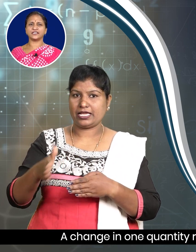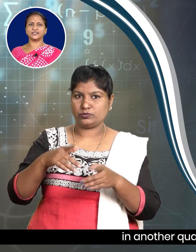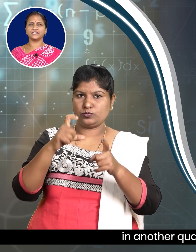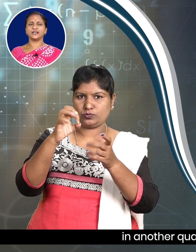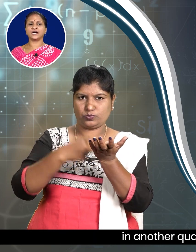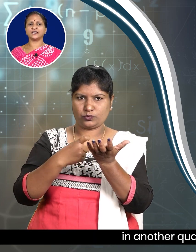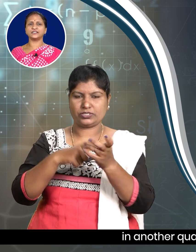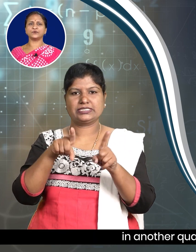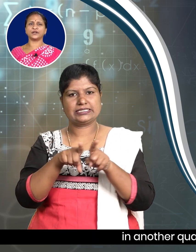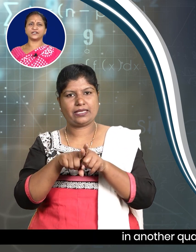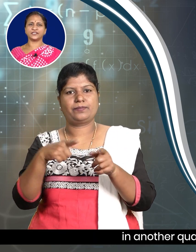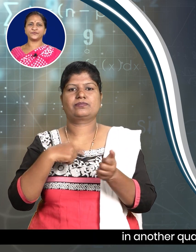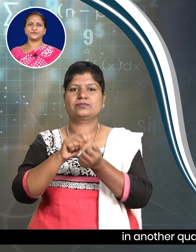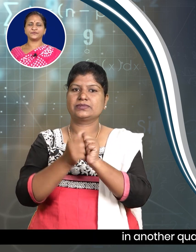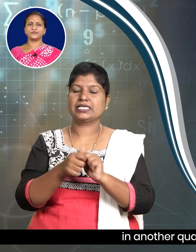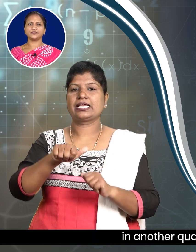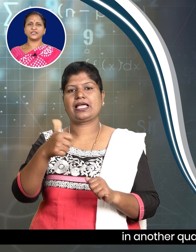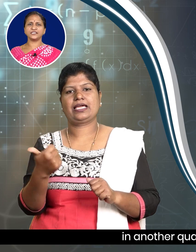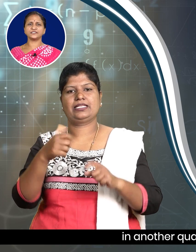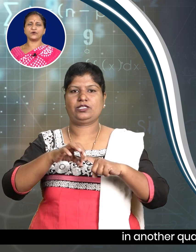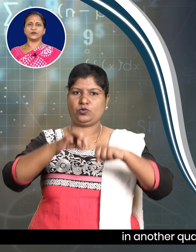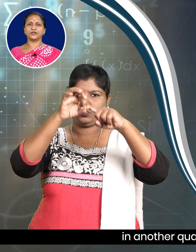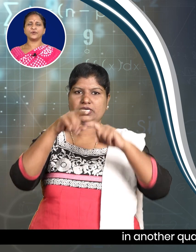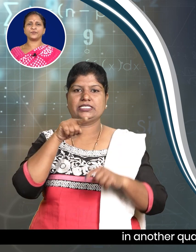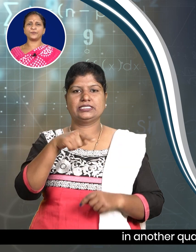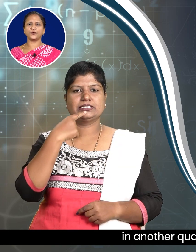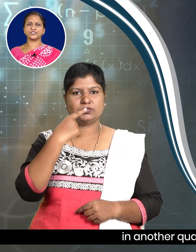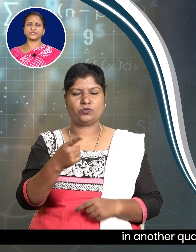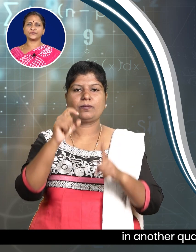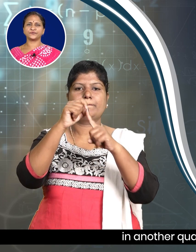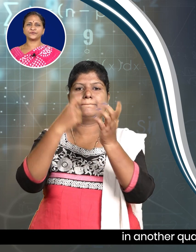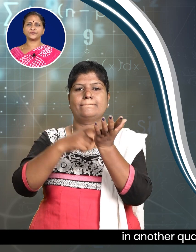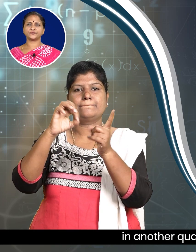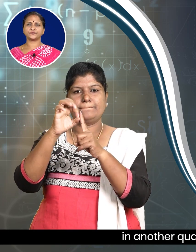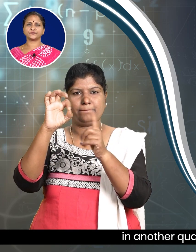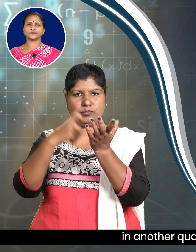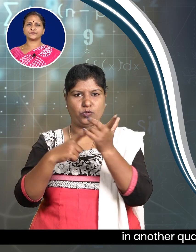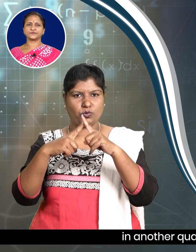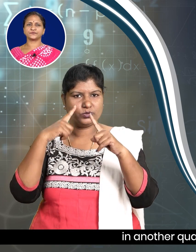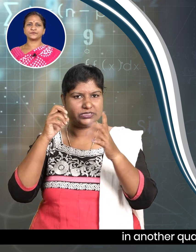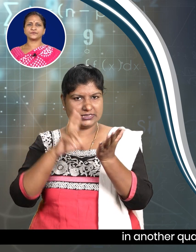change in another quantity is called proportion.